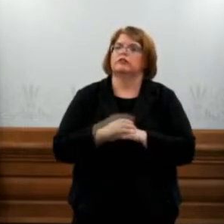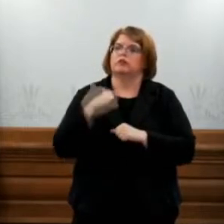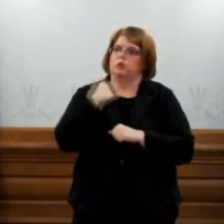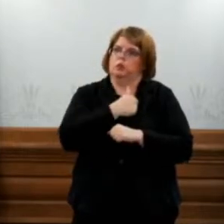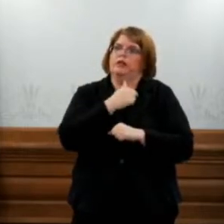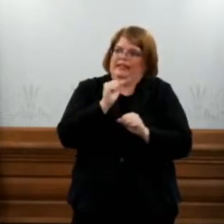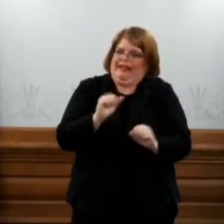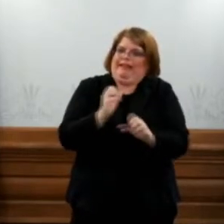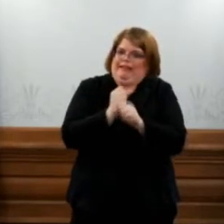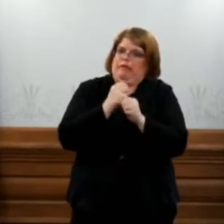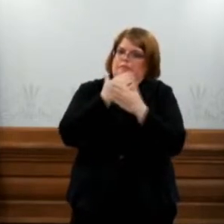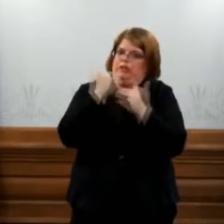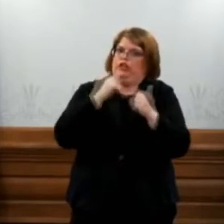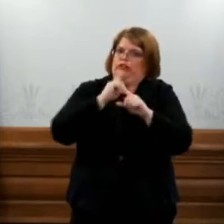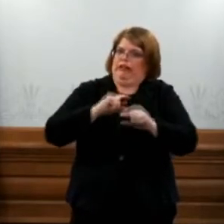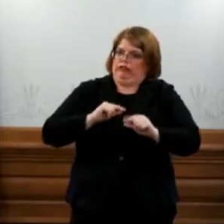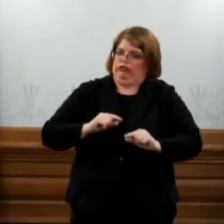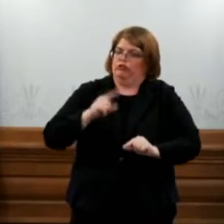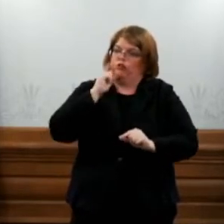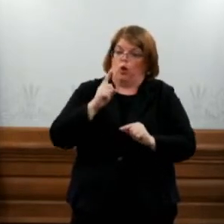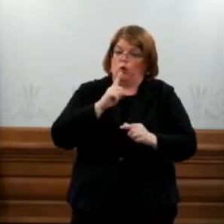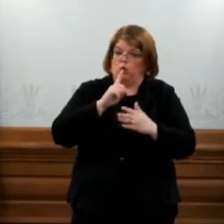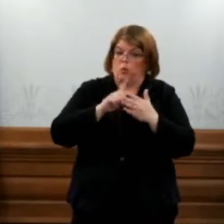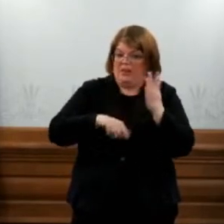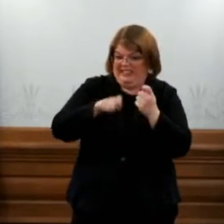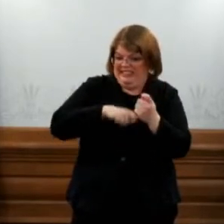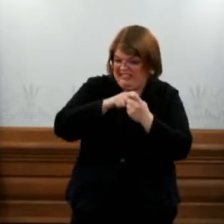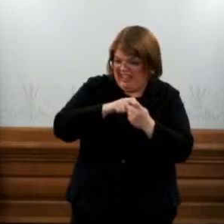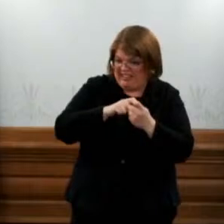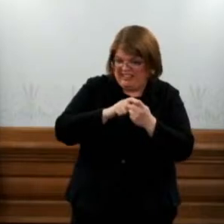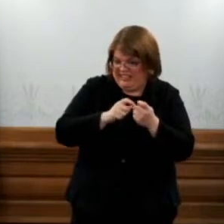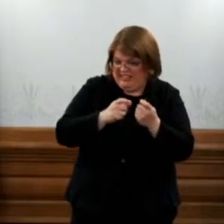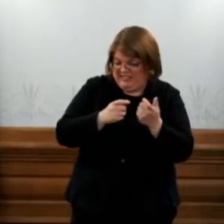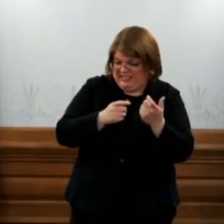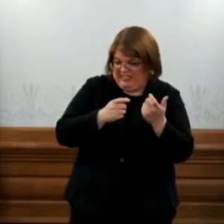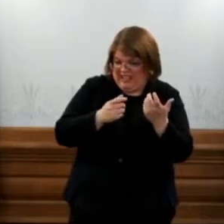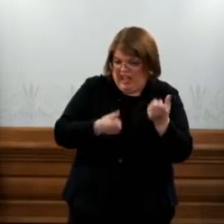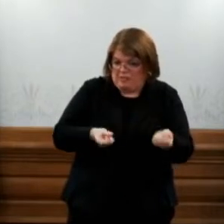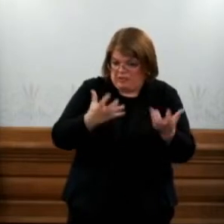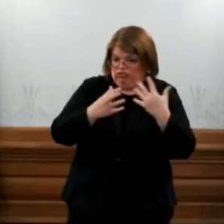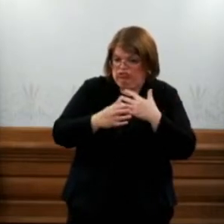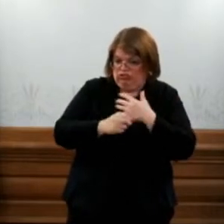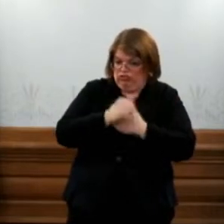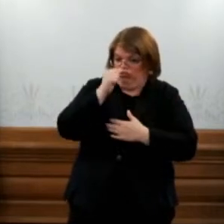concrete answers on what is the risk to our young people, our young children, our young